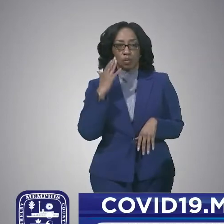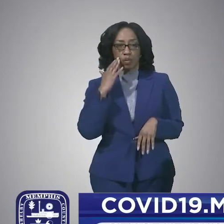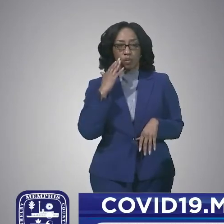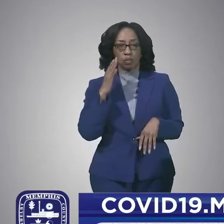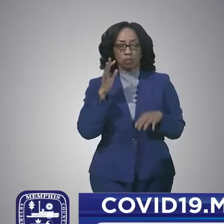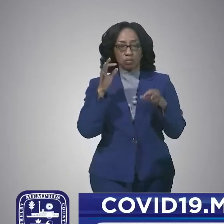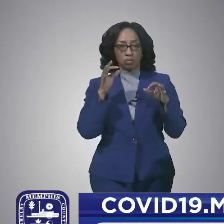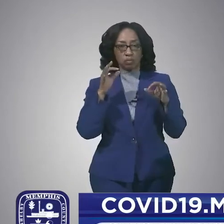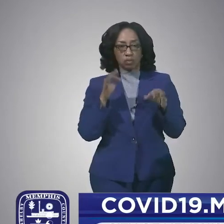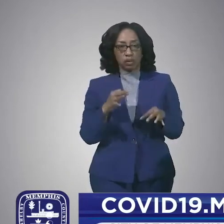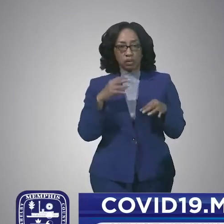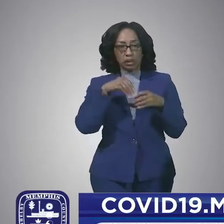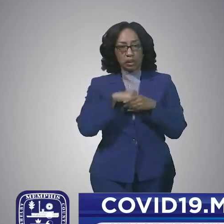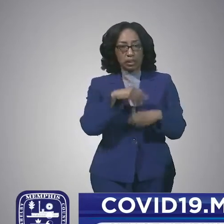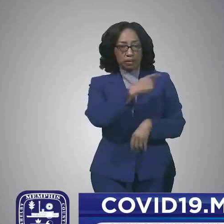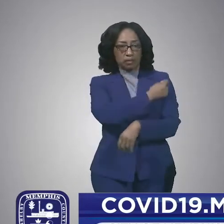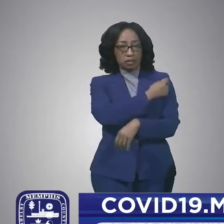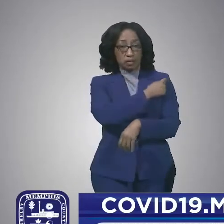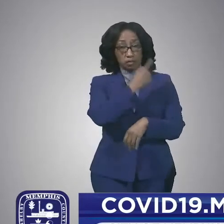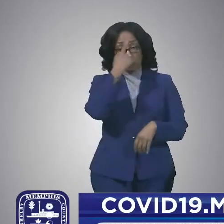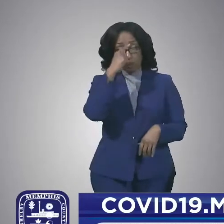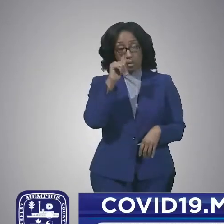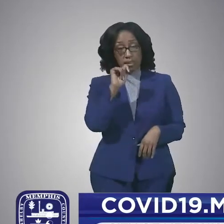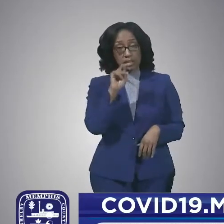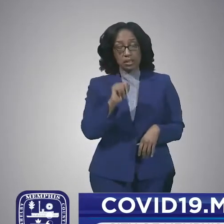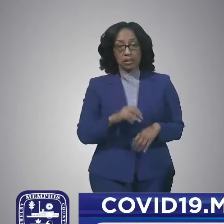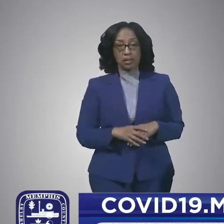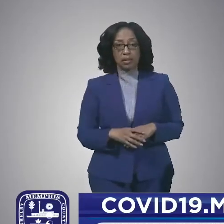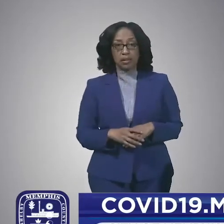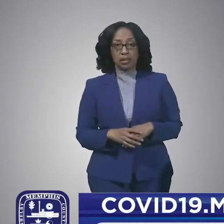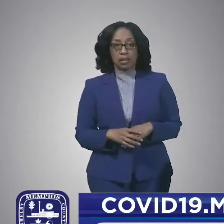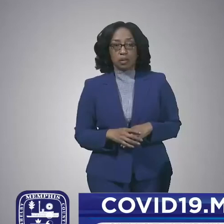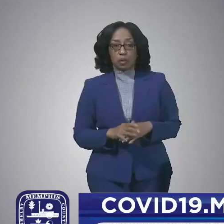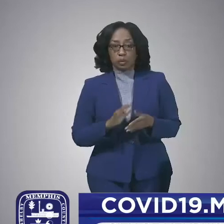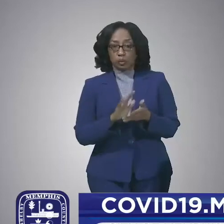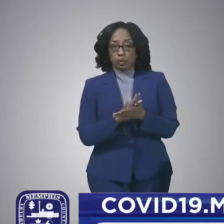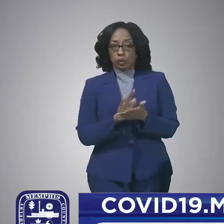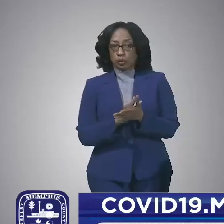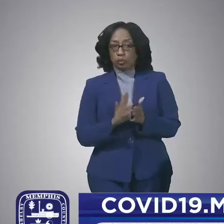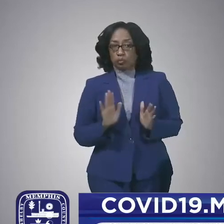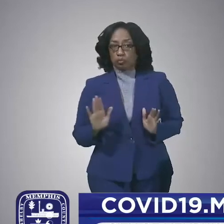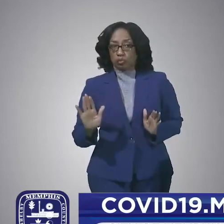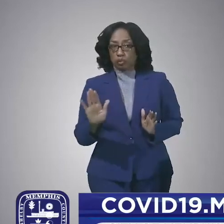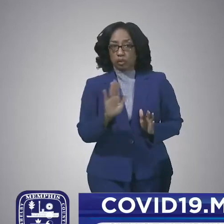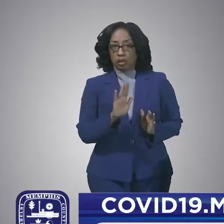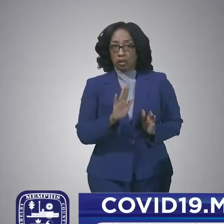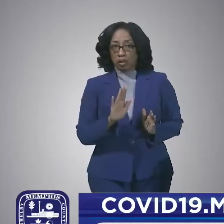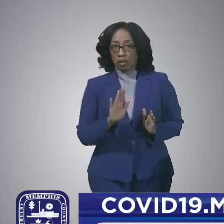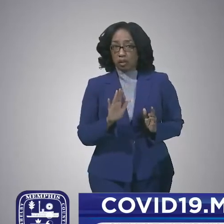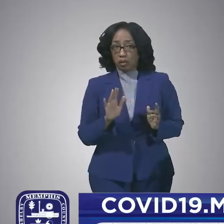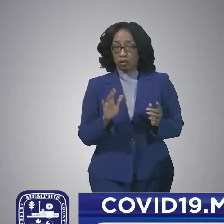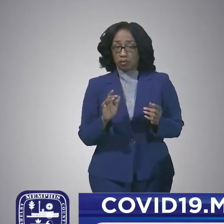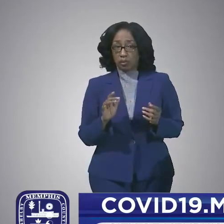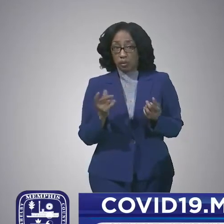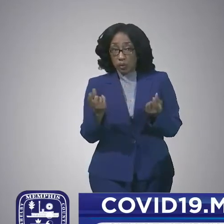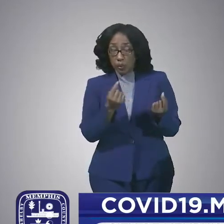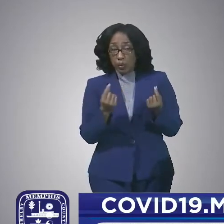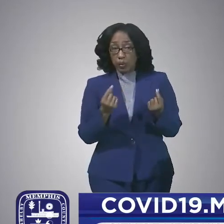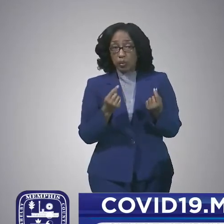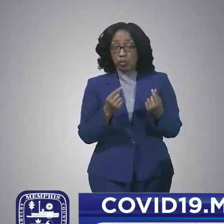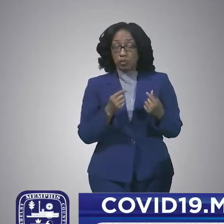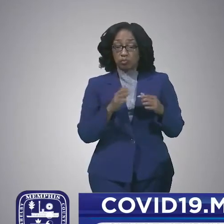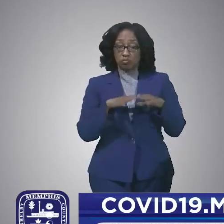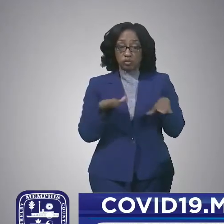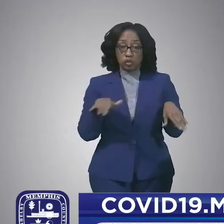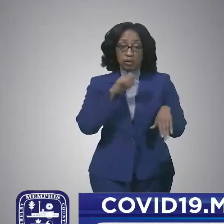Tennessee. Great question. And so I can't really speak for what the schools will do once 5 to 11-year-olds